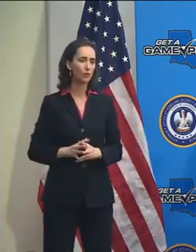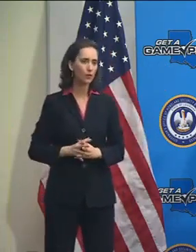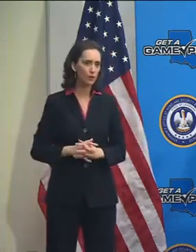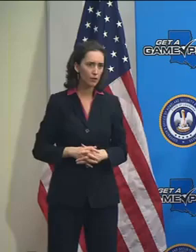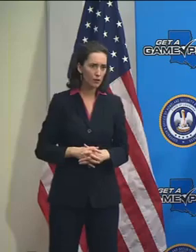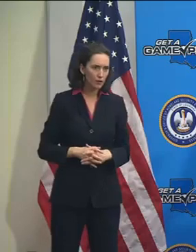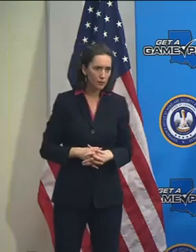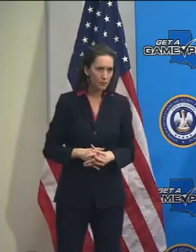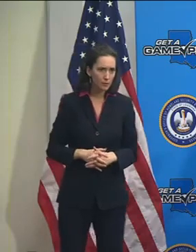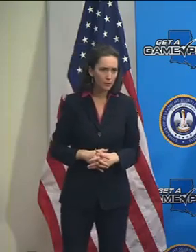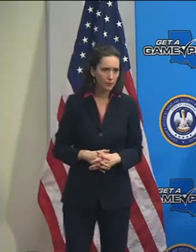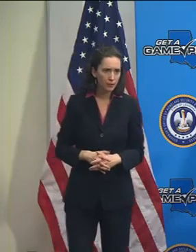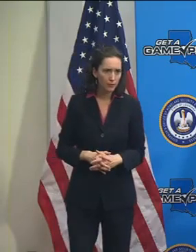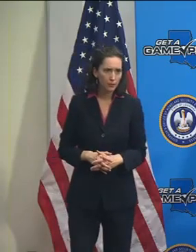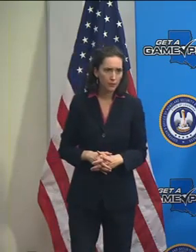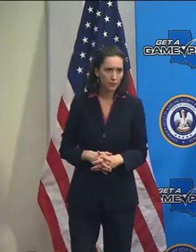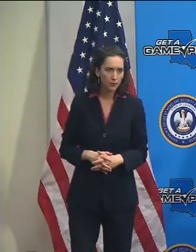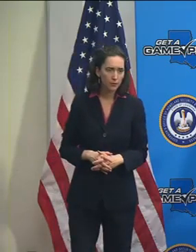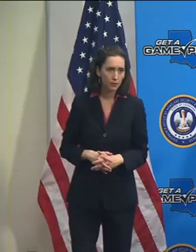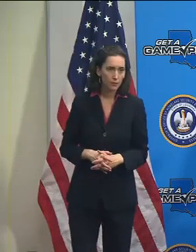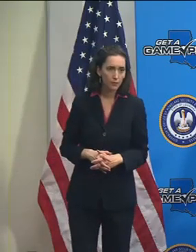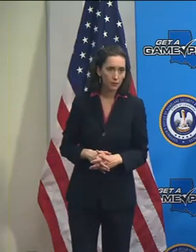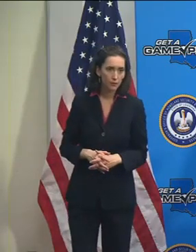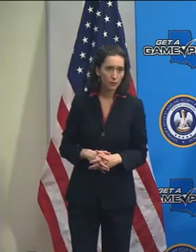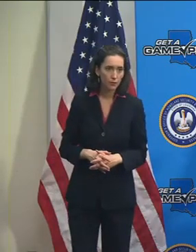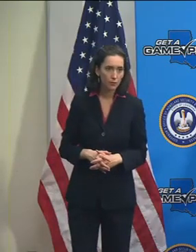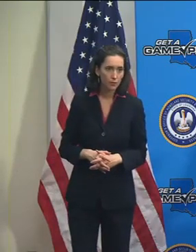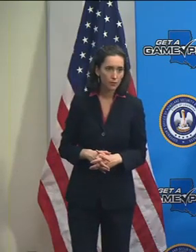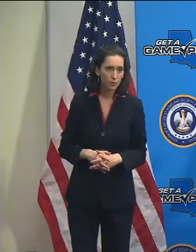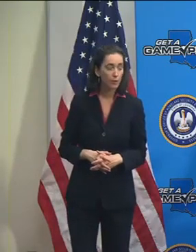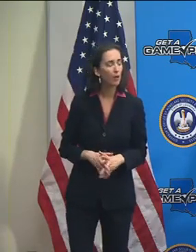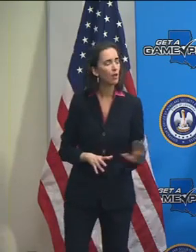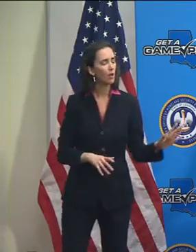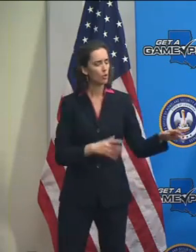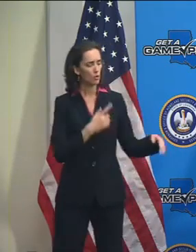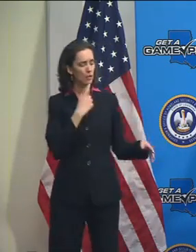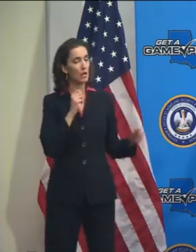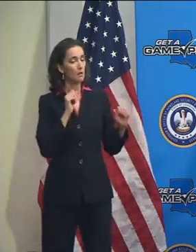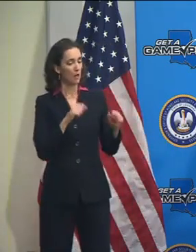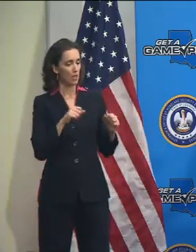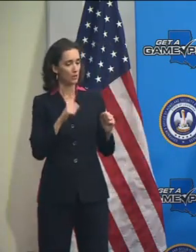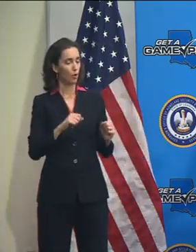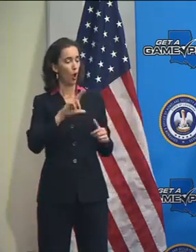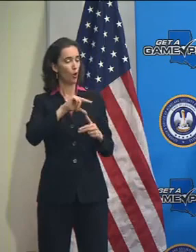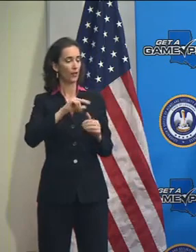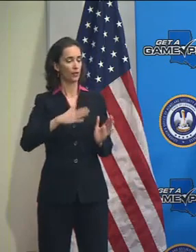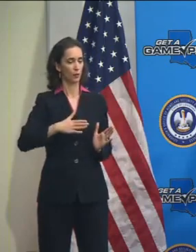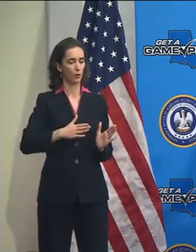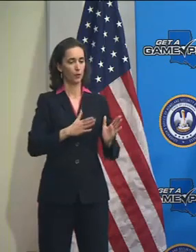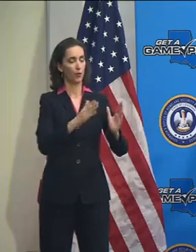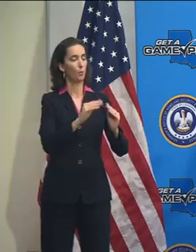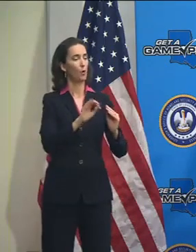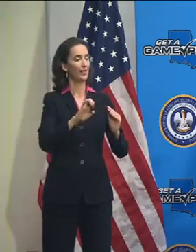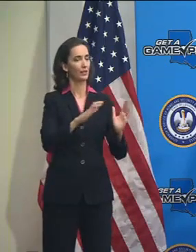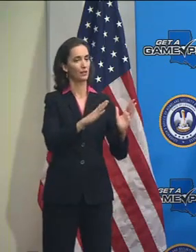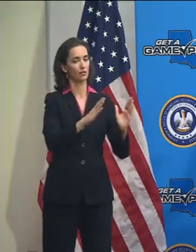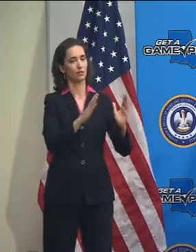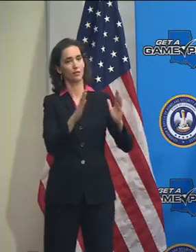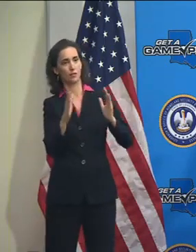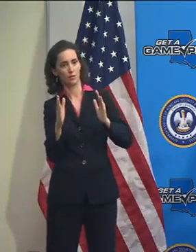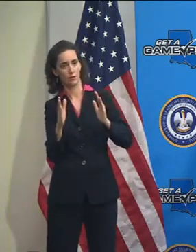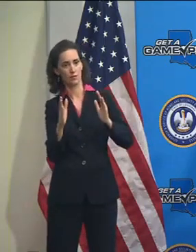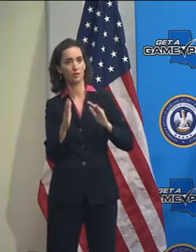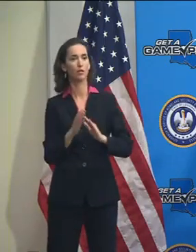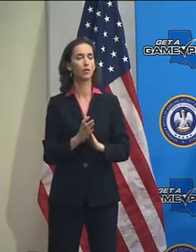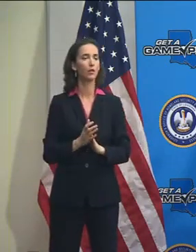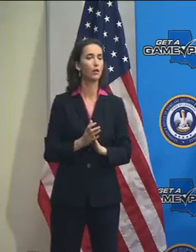We talked about the possibility that this thing could shift further east than y'all think right now. Should people in New Orleans and Baton Rouge be